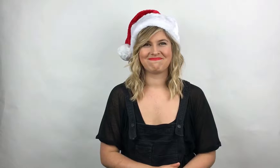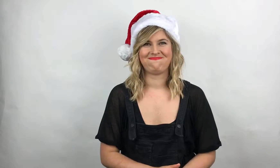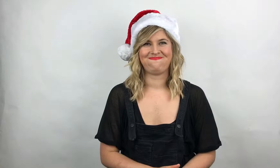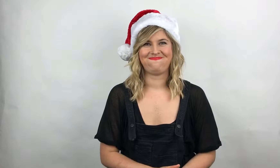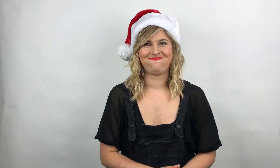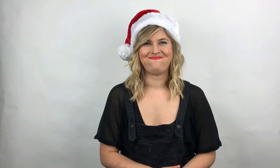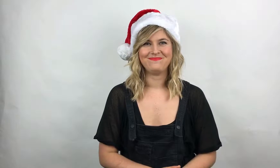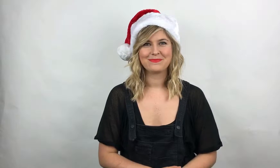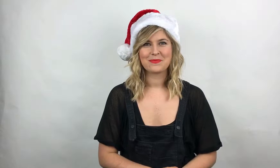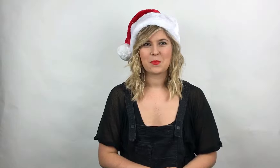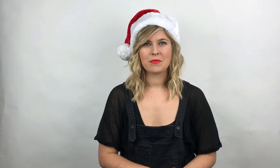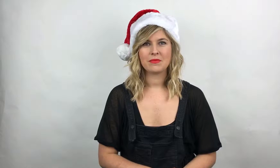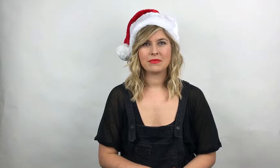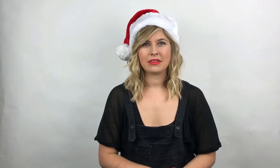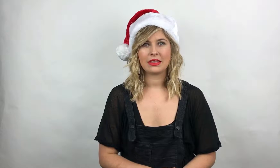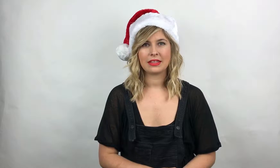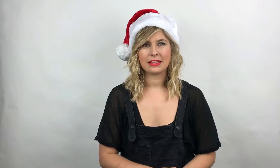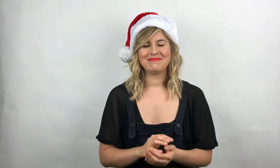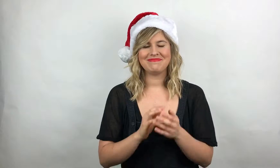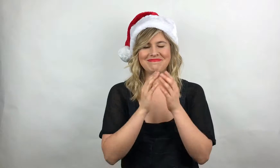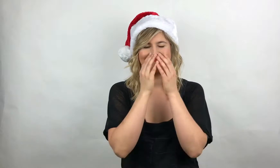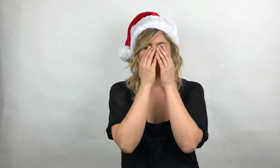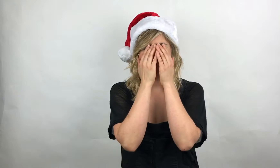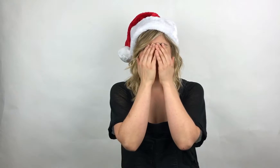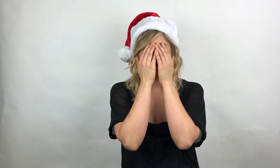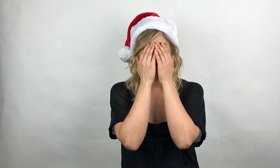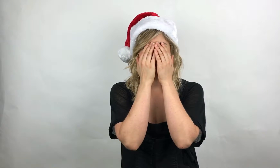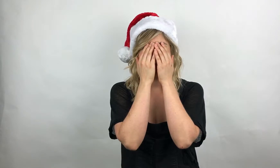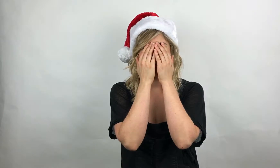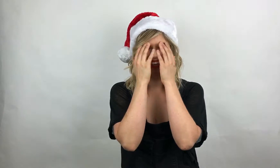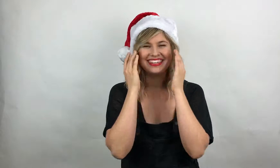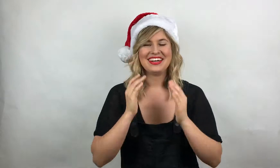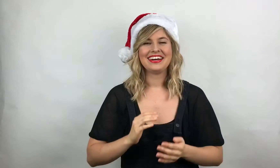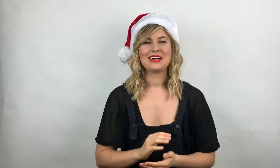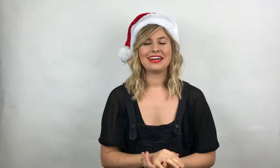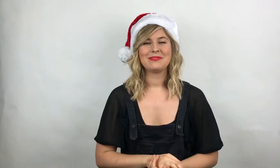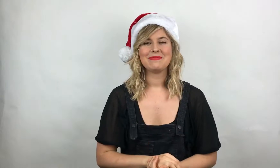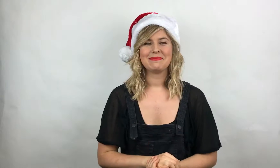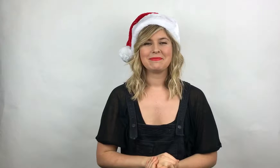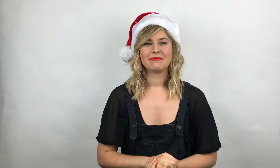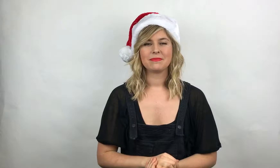sorry. Three, two. I'm sorry. Okay.